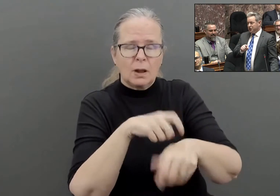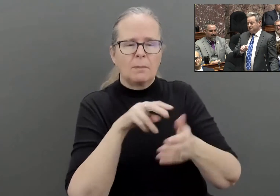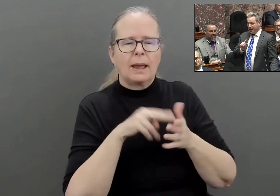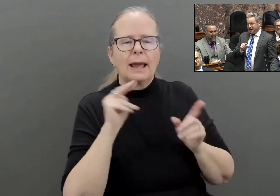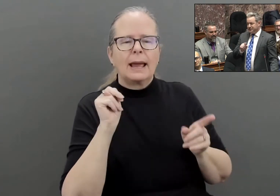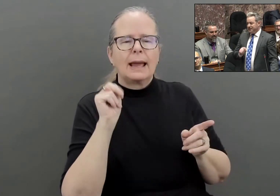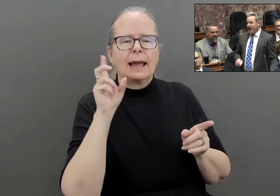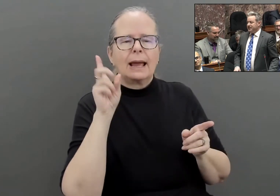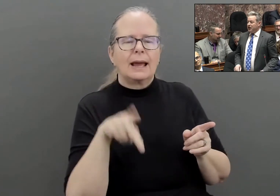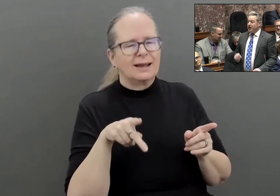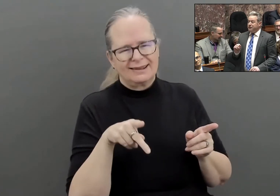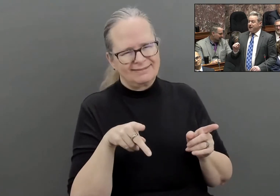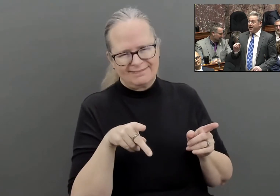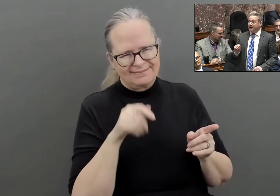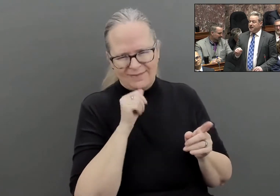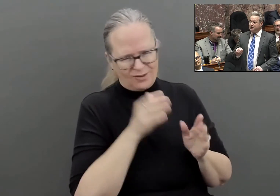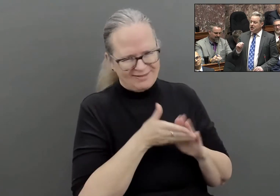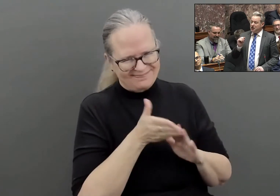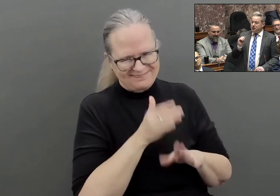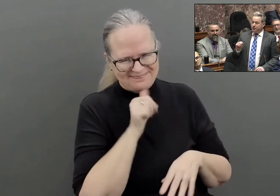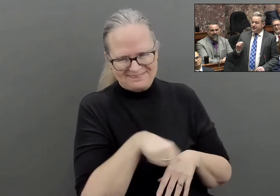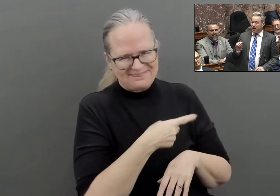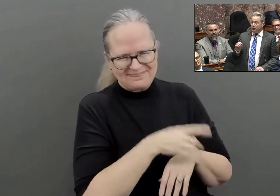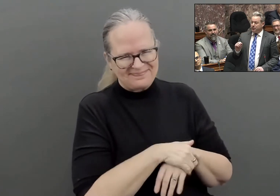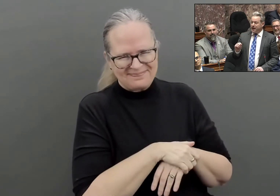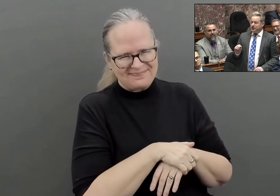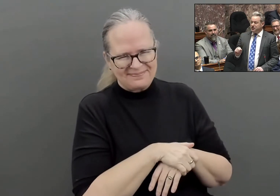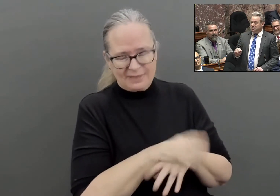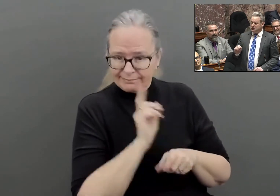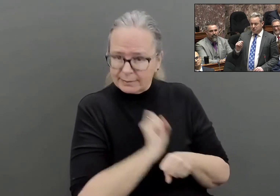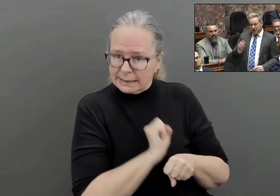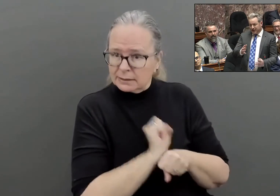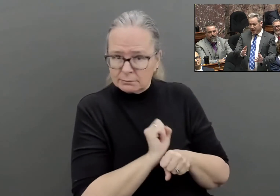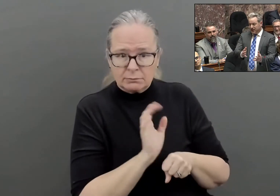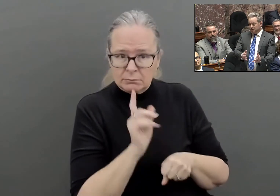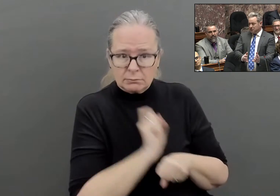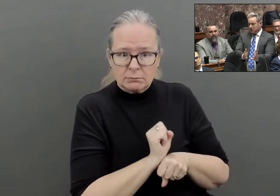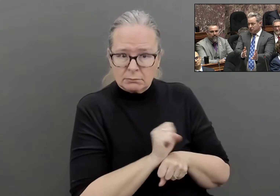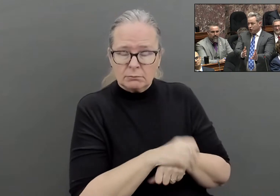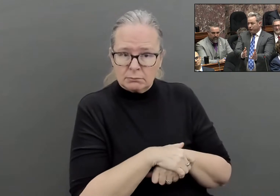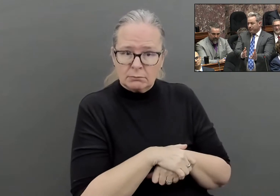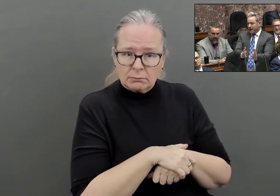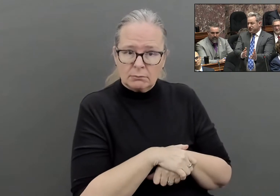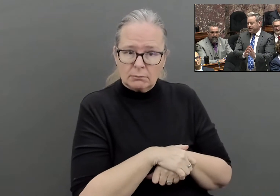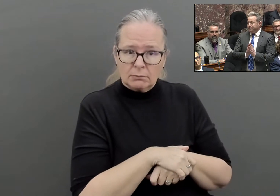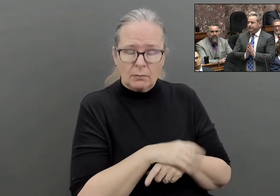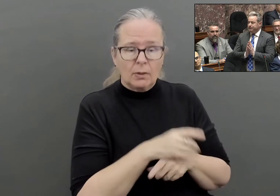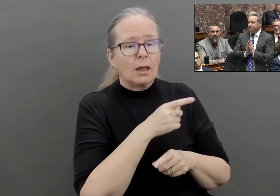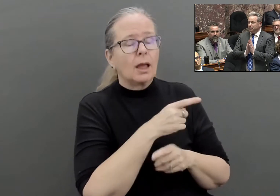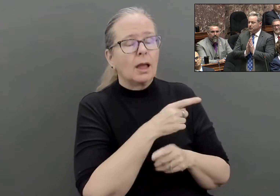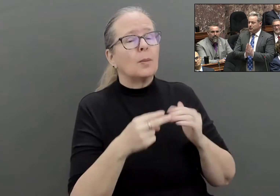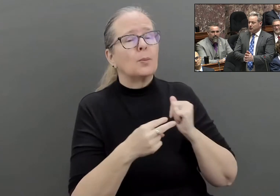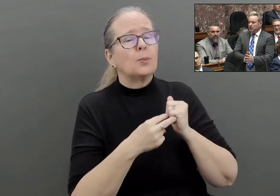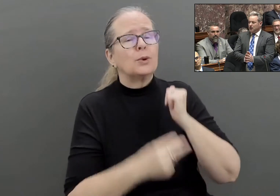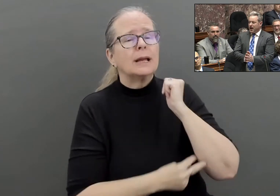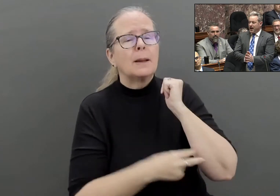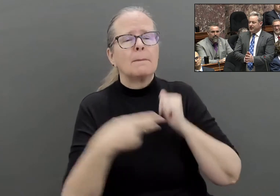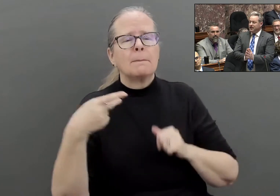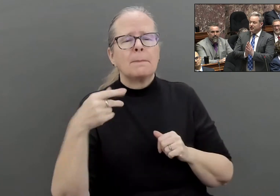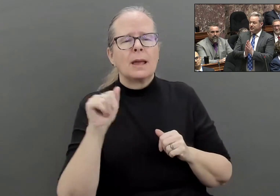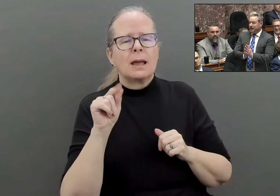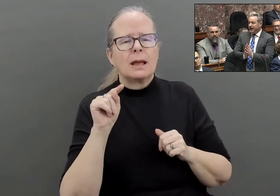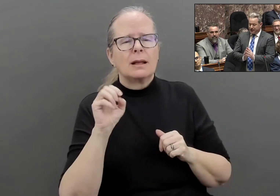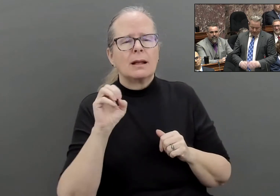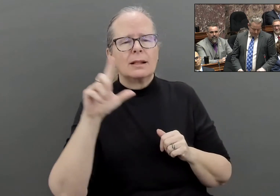That's true. That is a fact. Now, another fact is the Patello Bridge, again, over budget